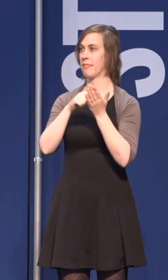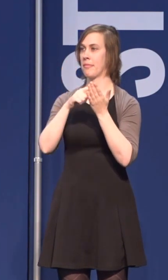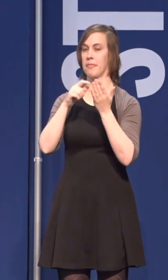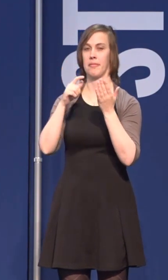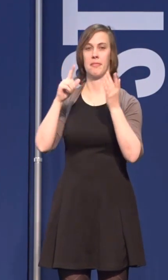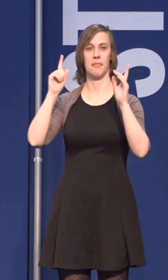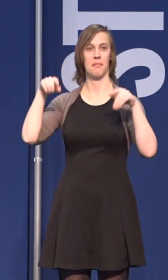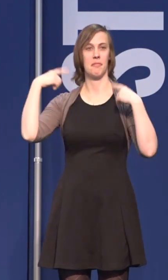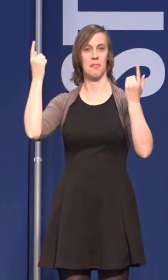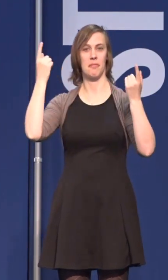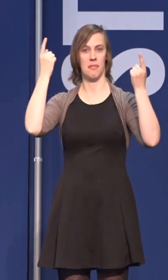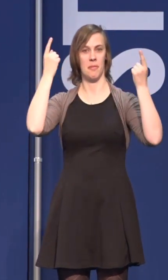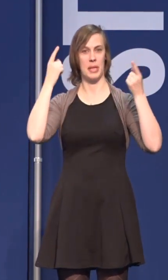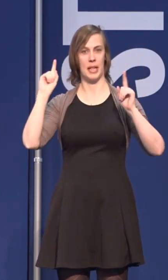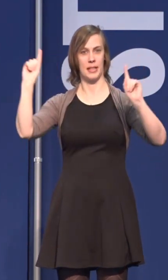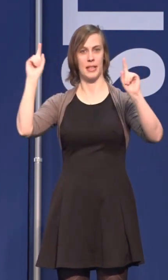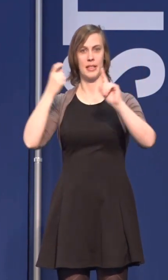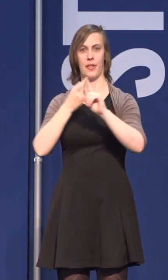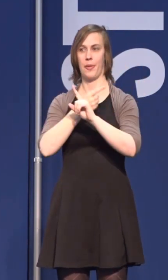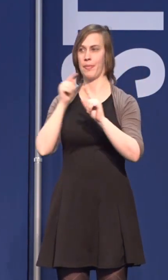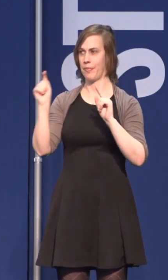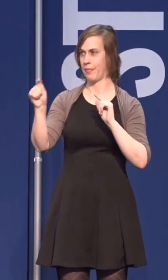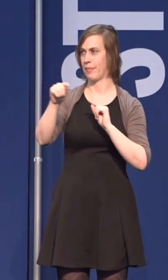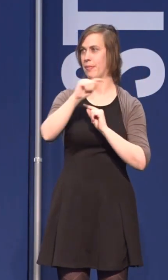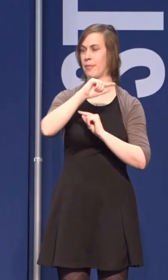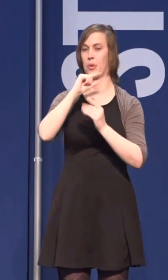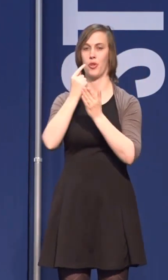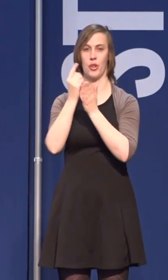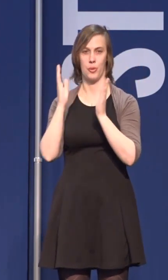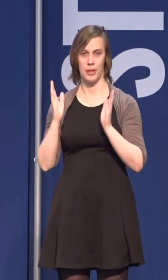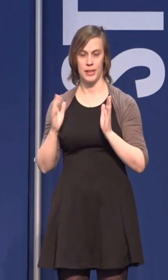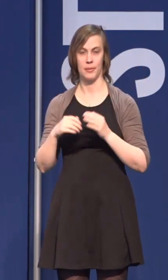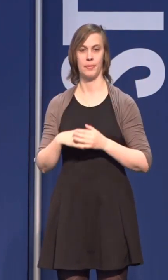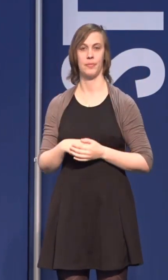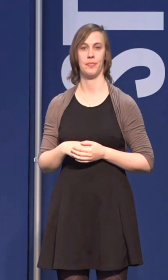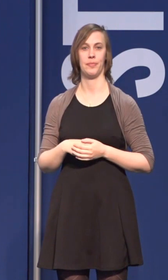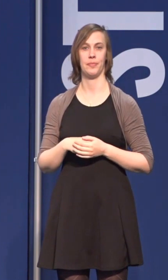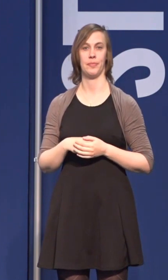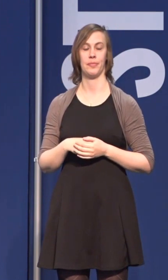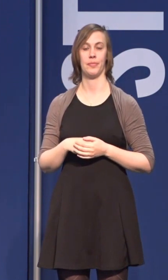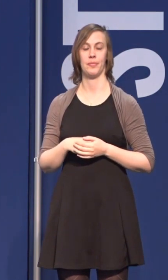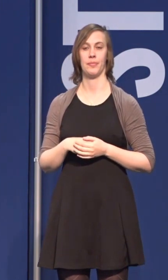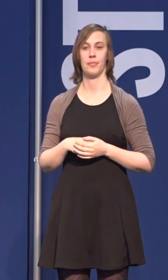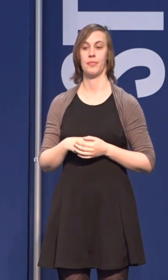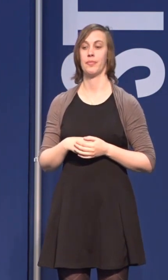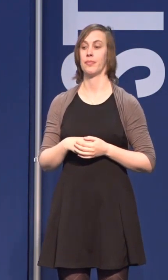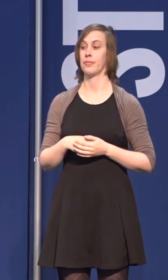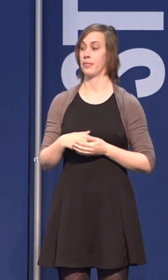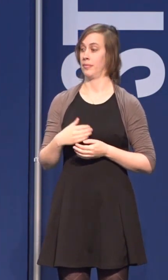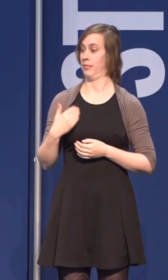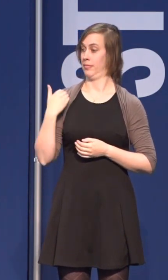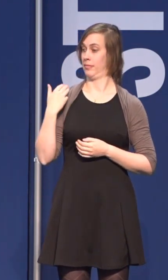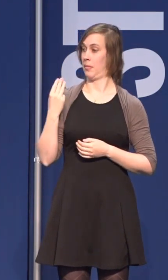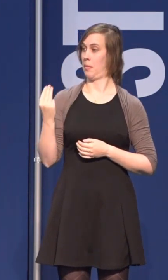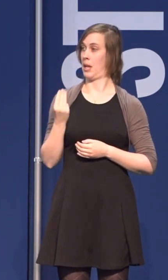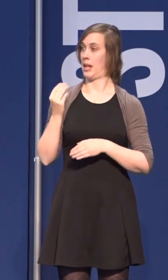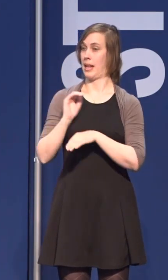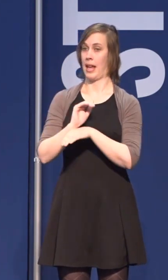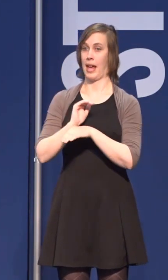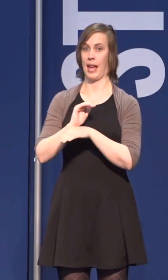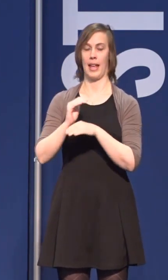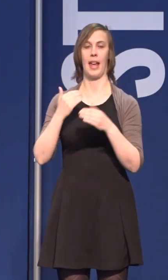accomplishments of a number of our graduates. A student success celebration was held Monday night at the